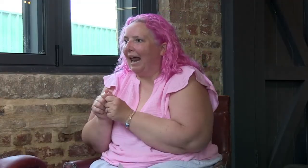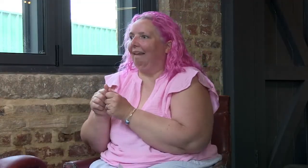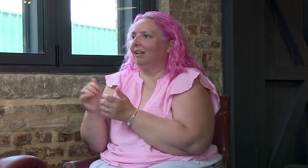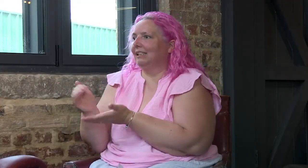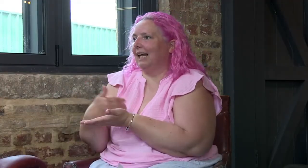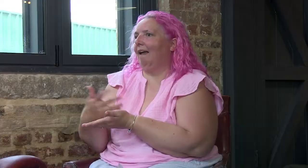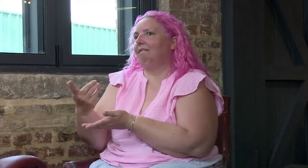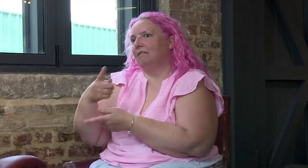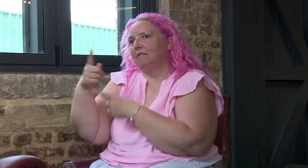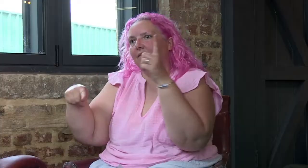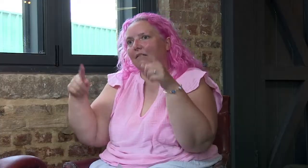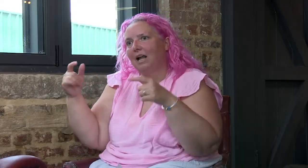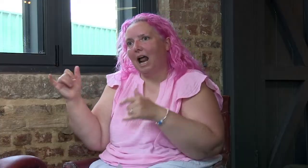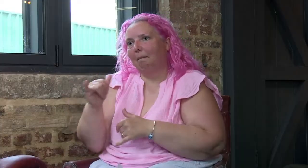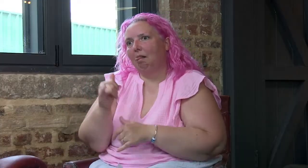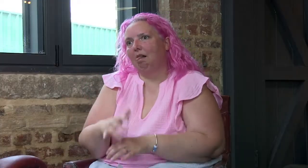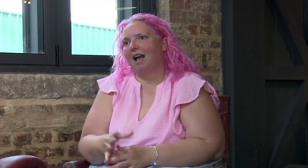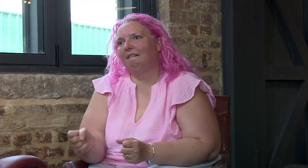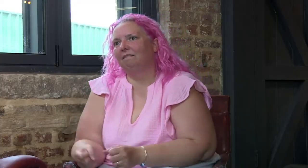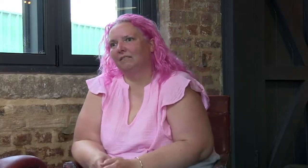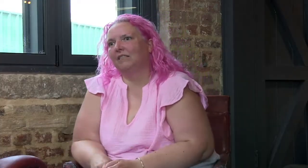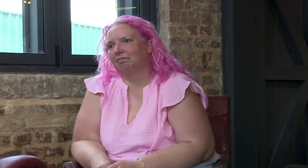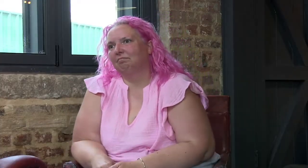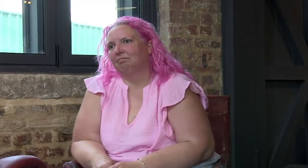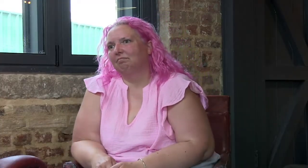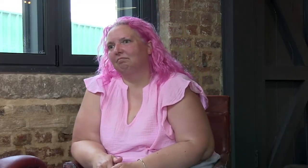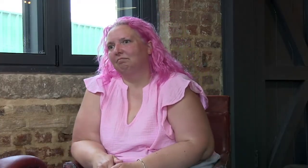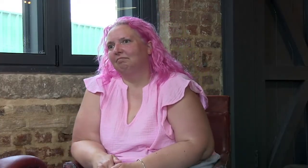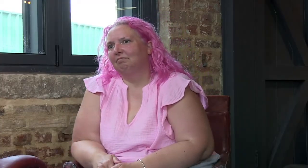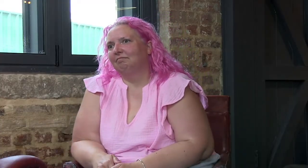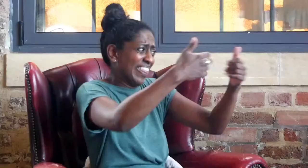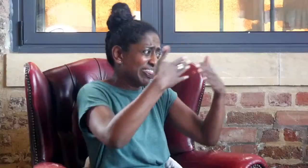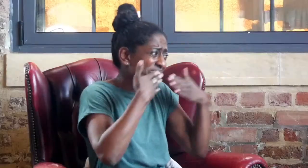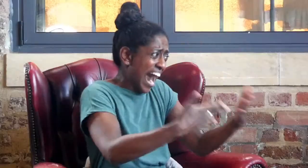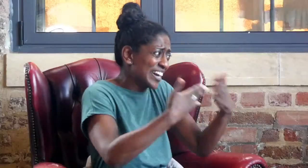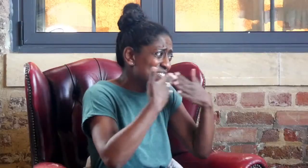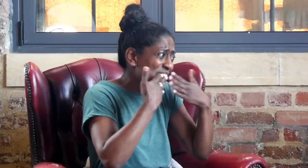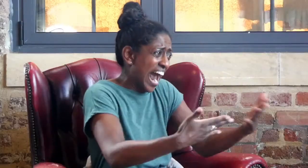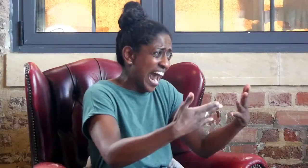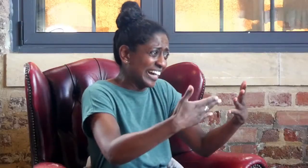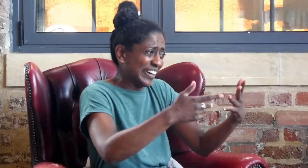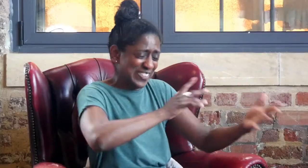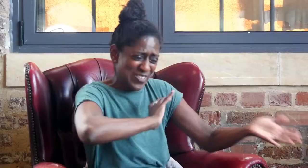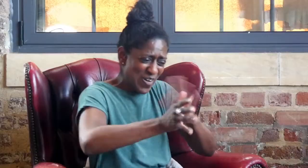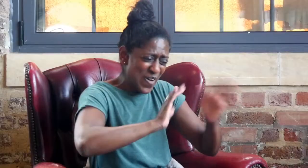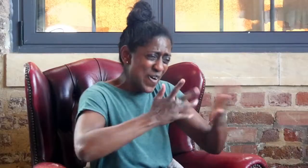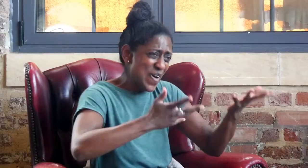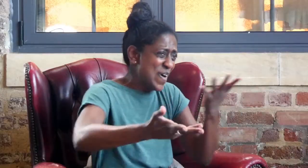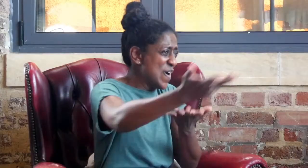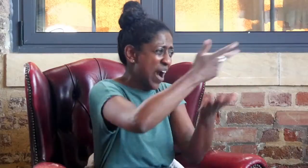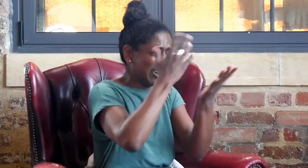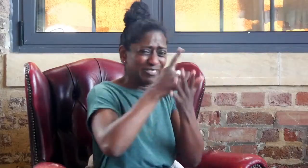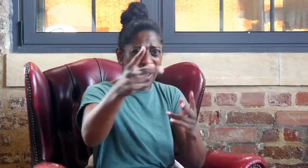a popular topic that, you know, we do need to save some of the animals out there. Thank you so much